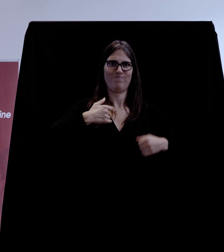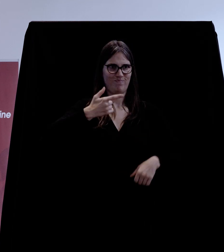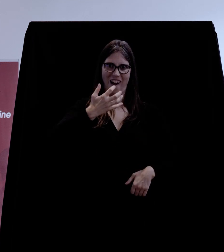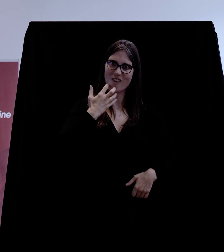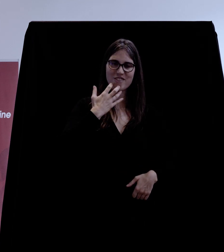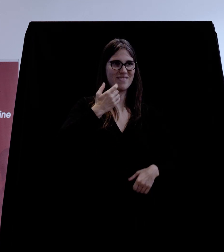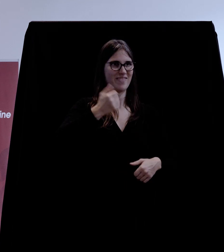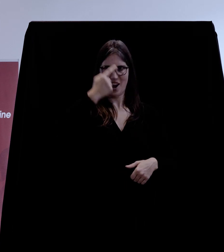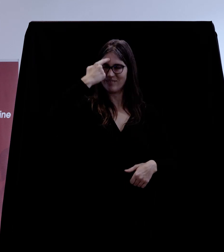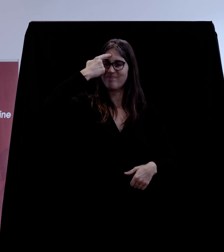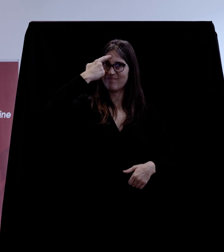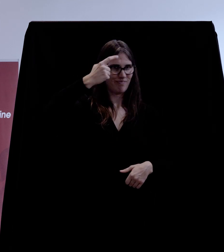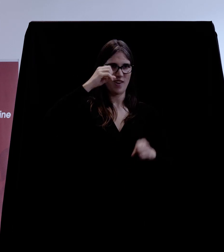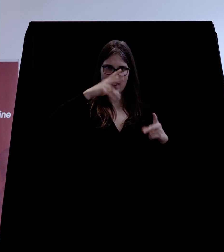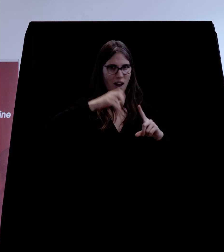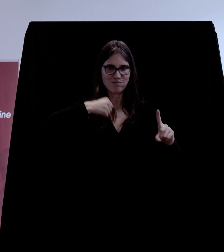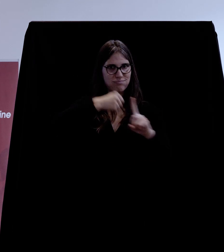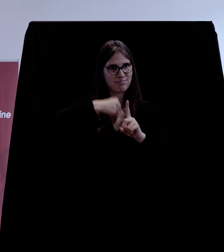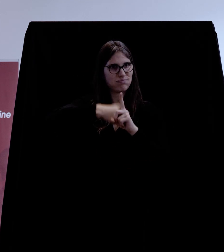it. And in fact,